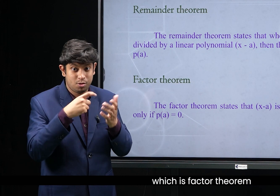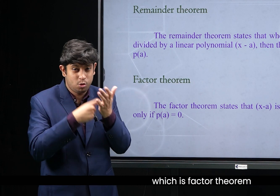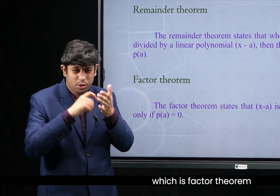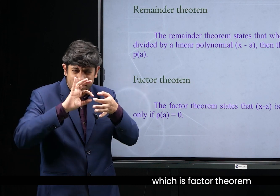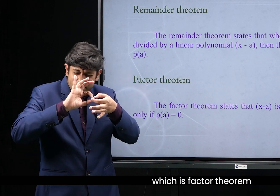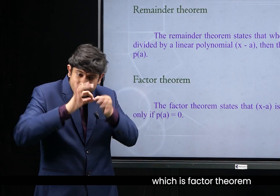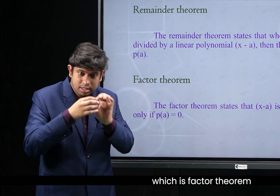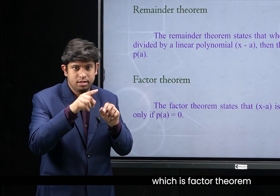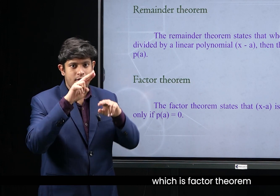factor theorem.